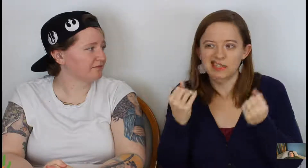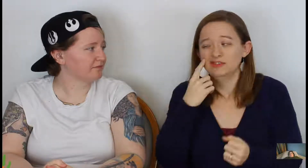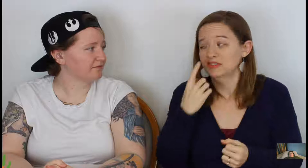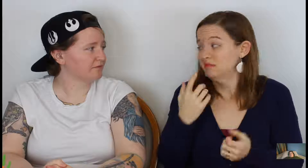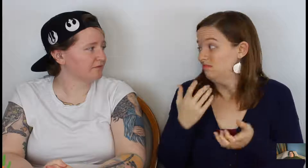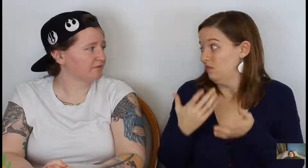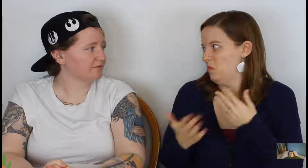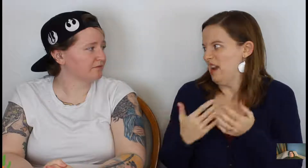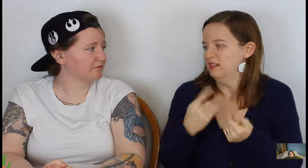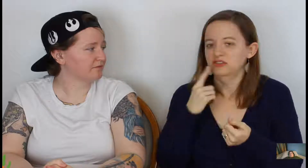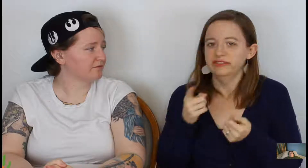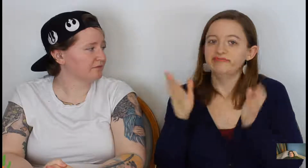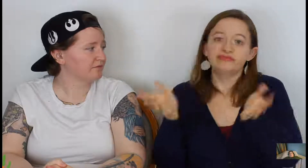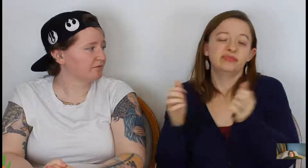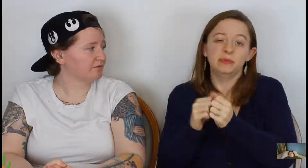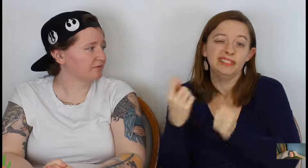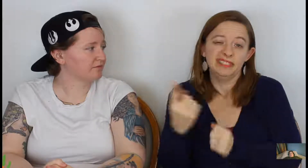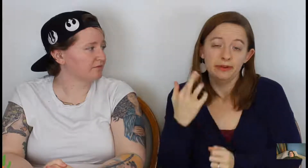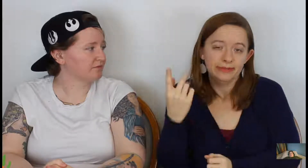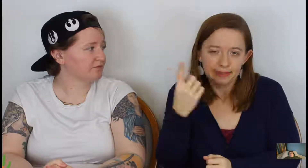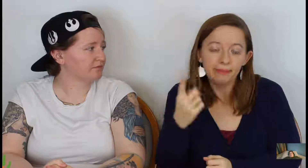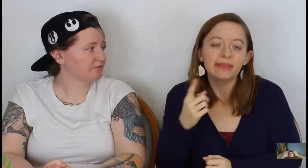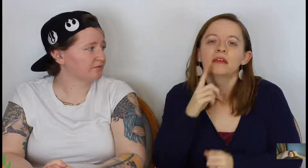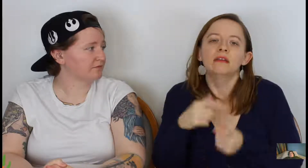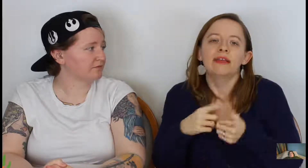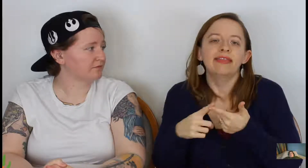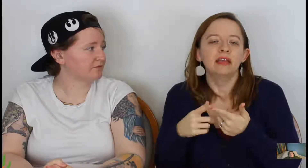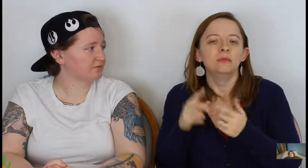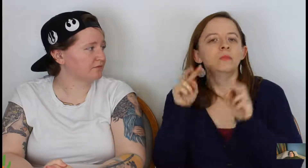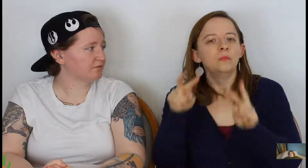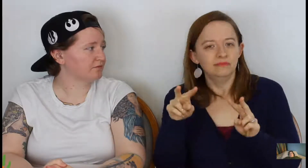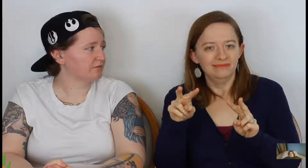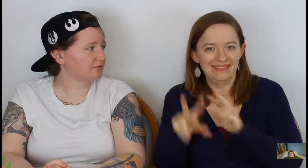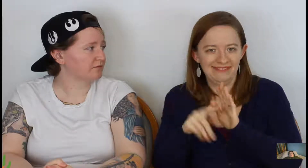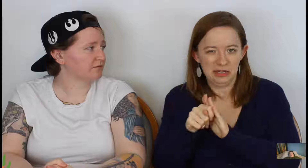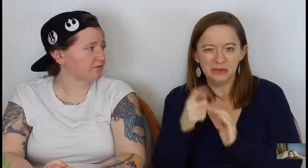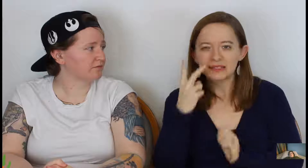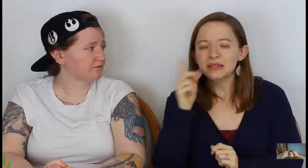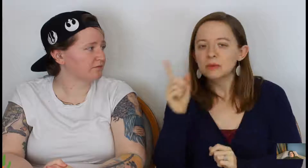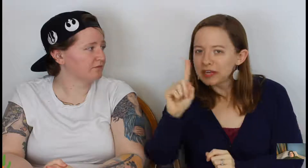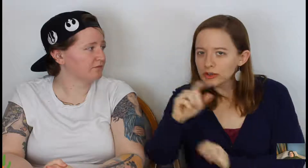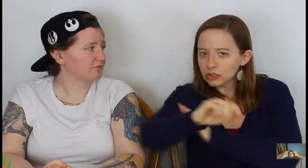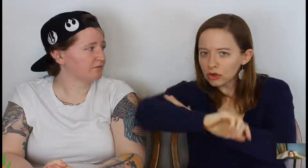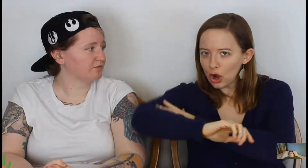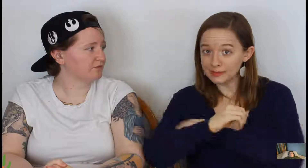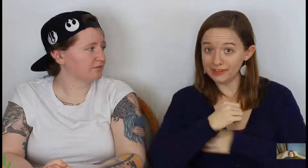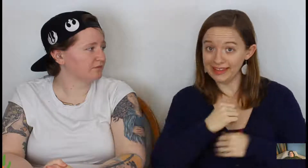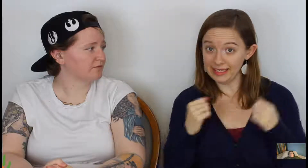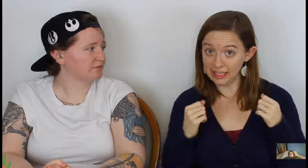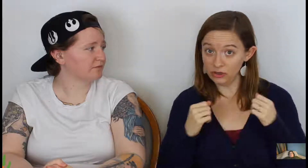Film yourself, or just signing whatever, talking to somebody or something, and sit there and watch the video and see where you